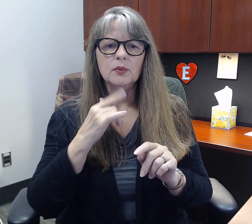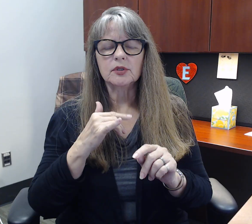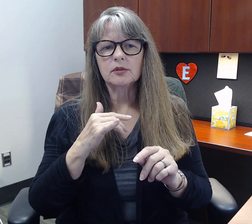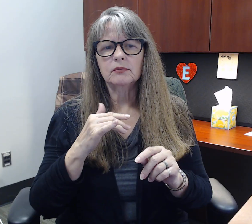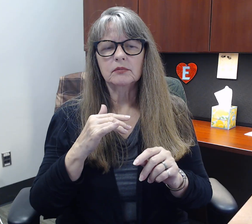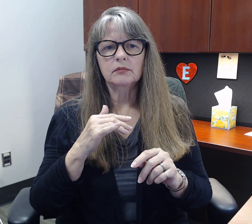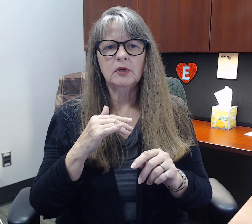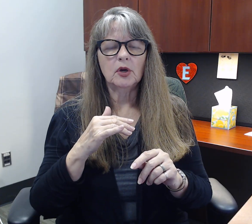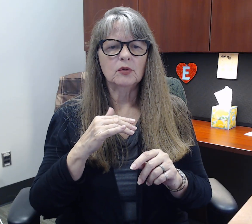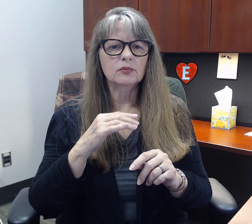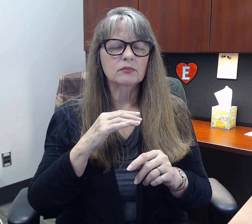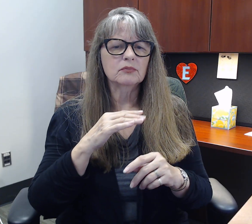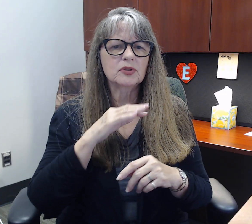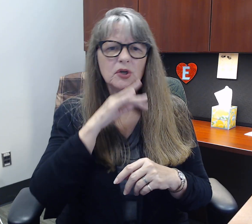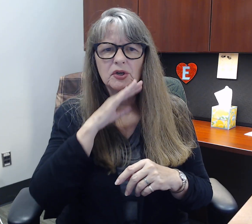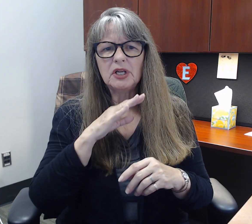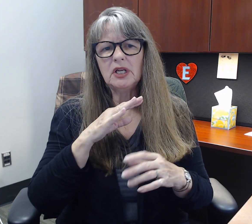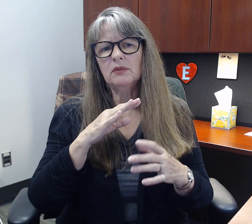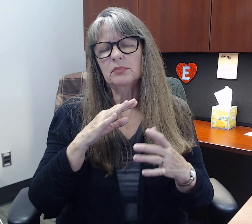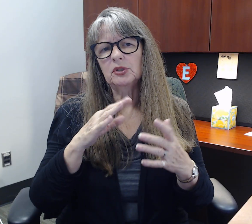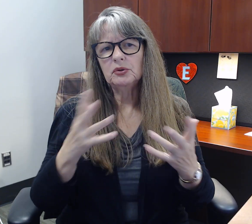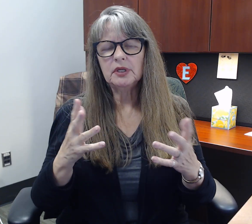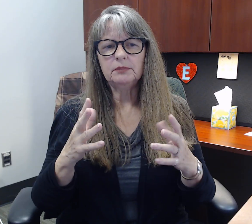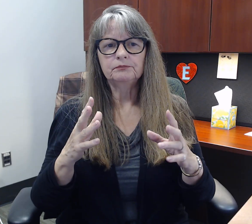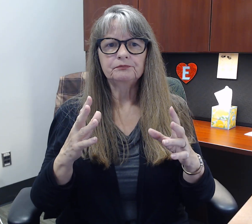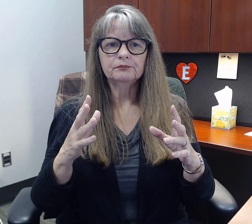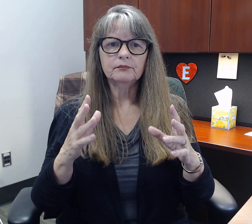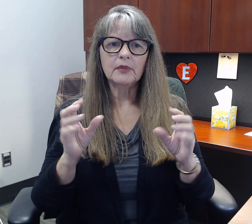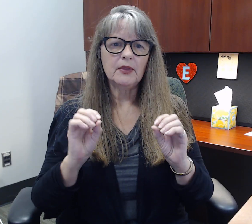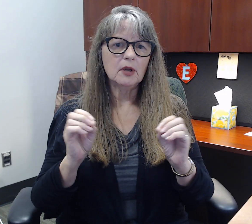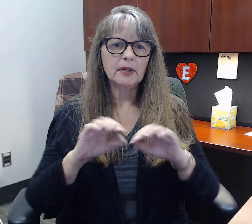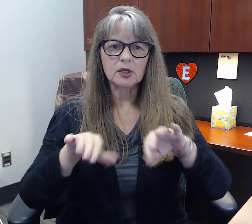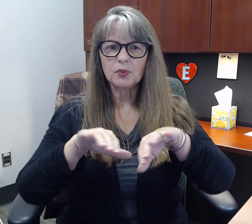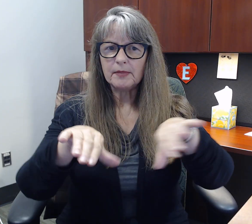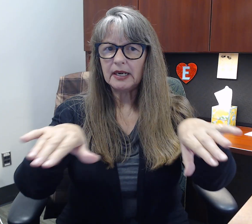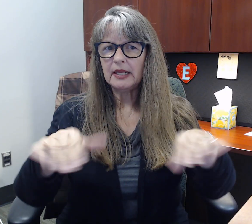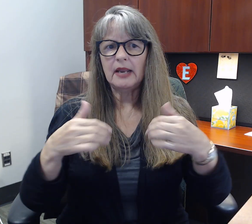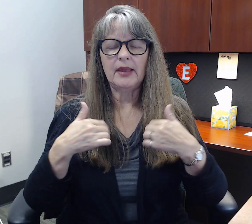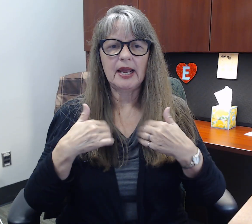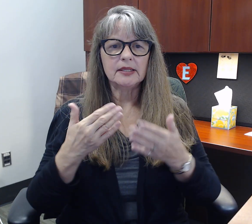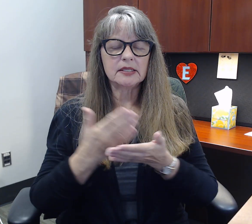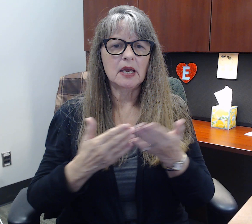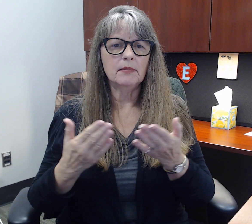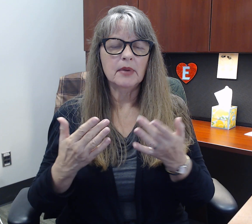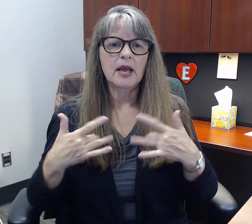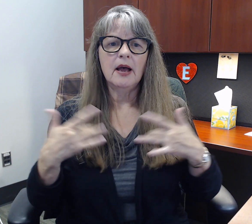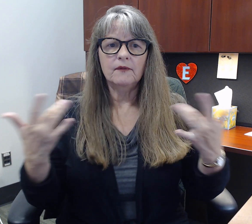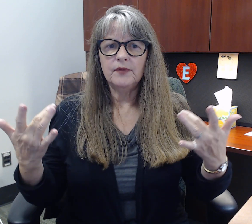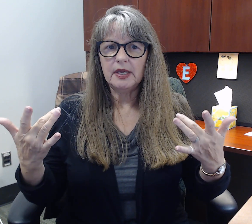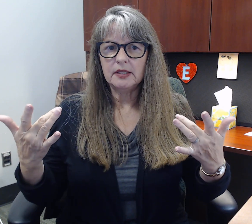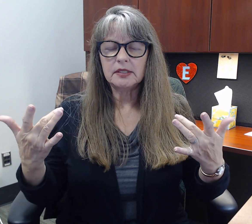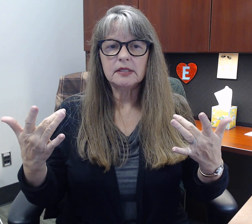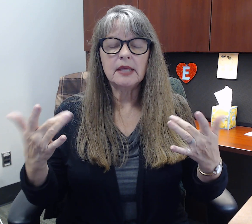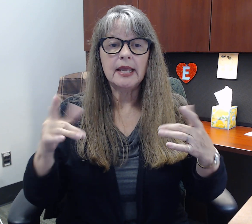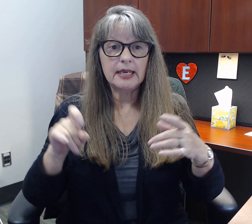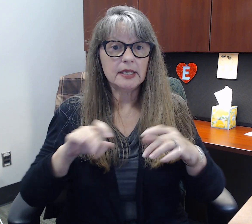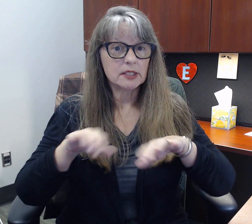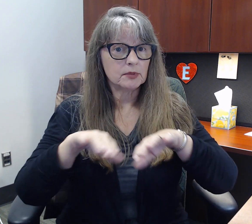was, dirty and polluted and that nobody could swim in it, and they had some events that needed some